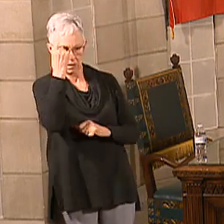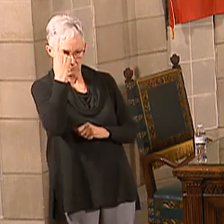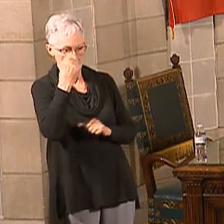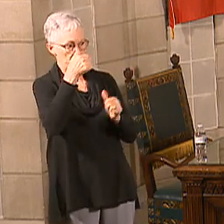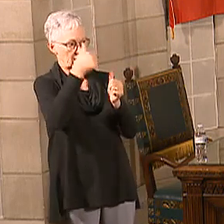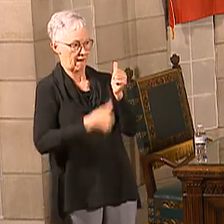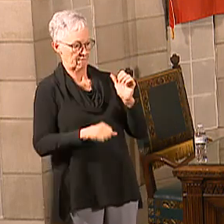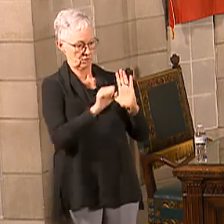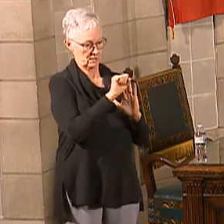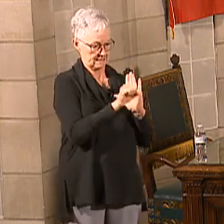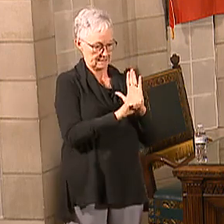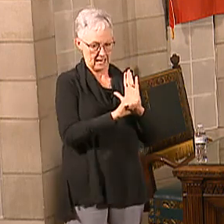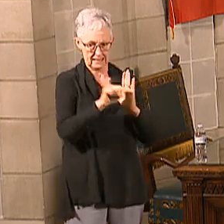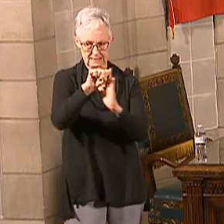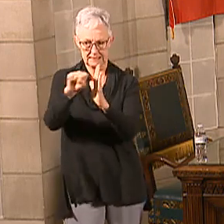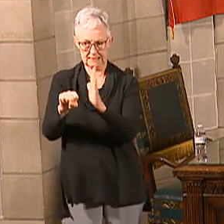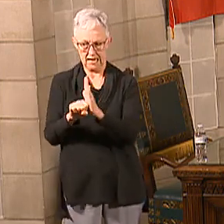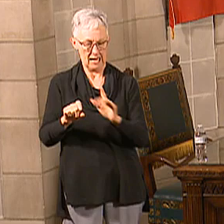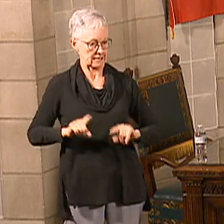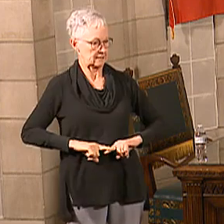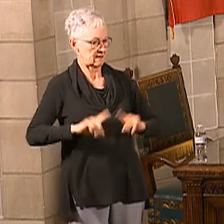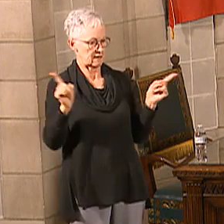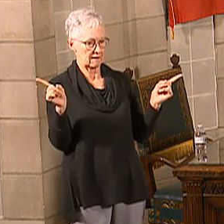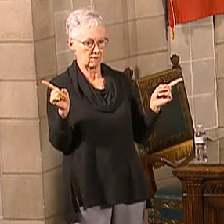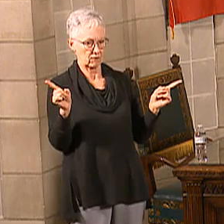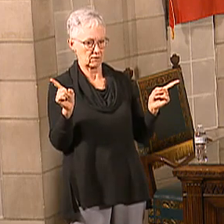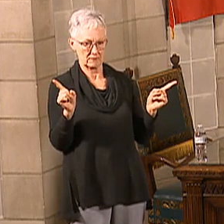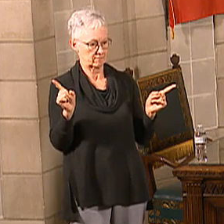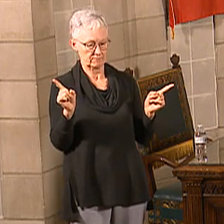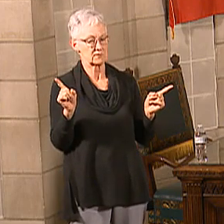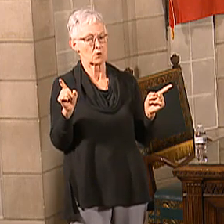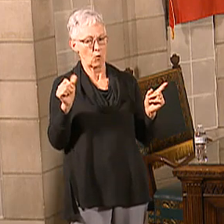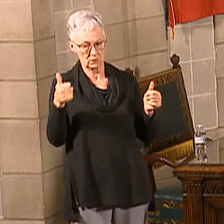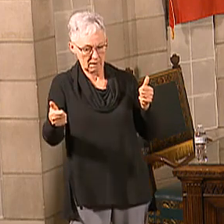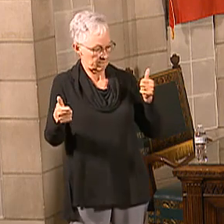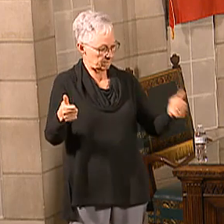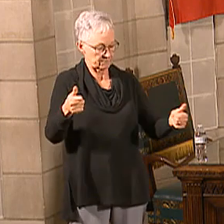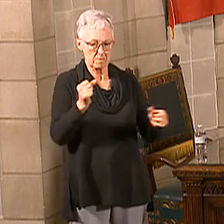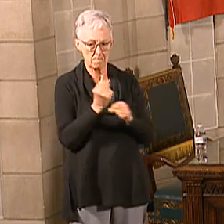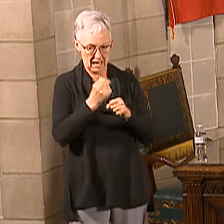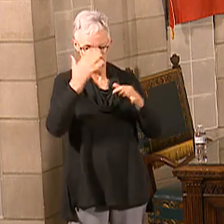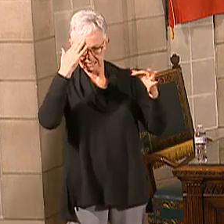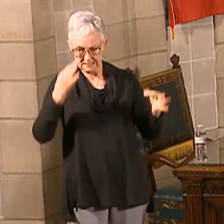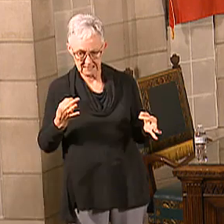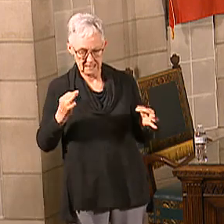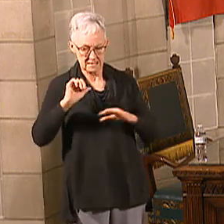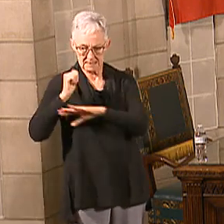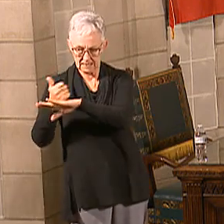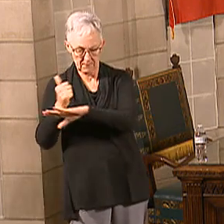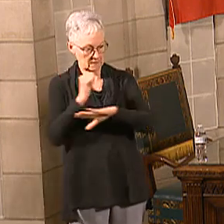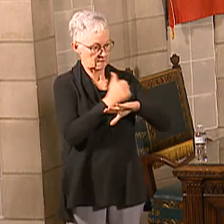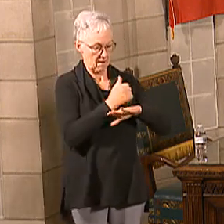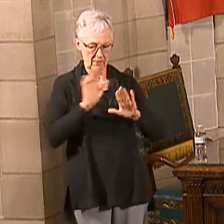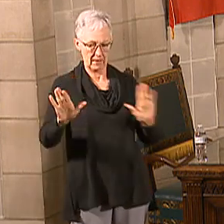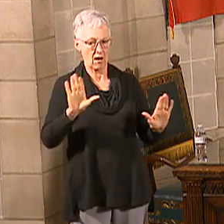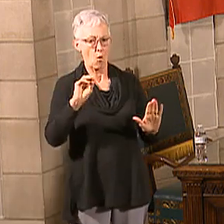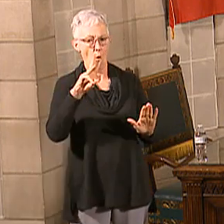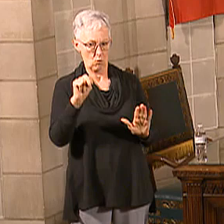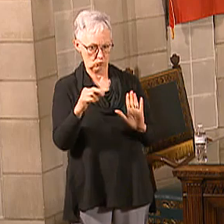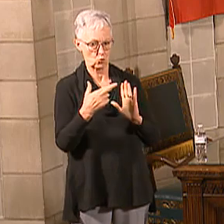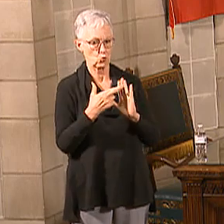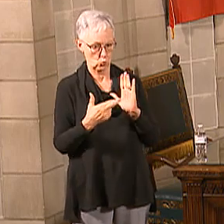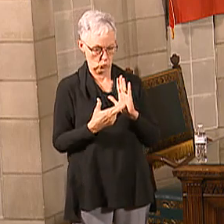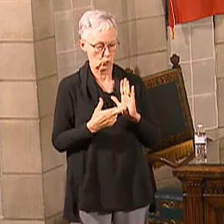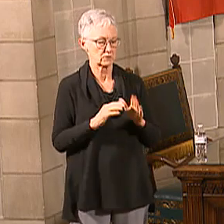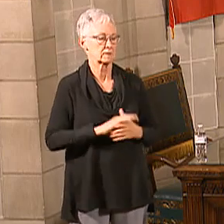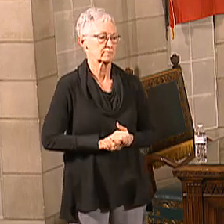that is locally executed, state-managed, federally supported. So we get a lot of questions around that, so I wanted to address that up front. I hope